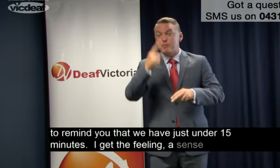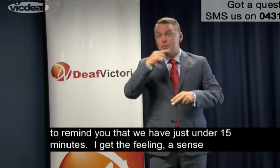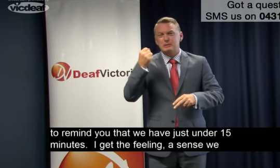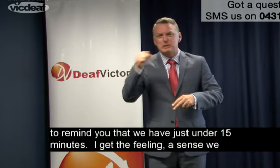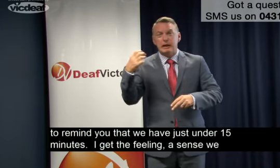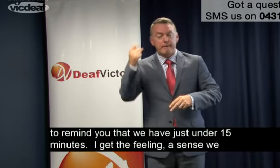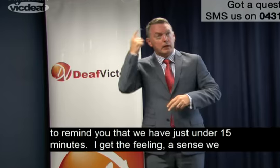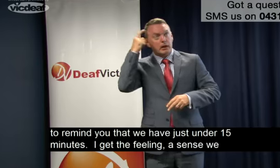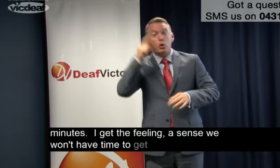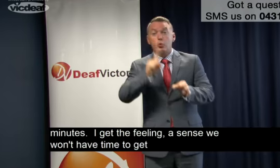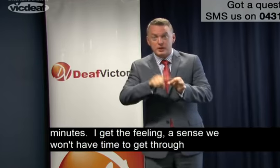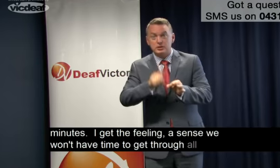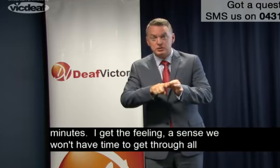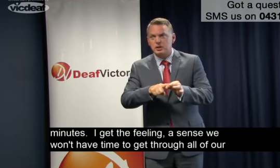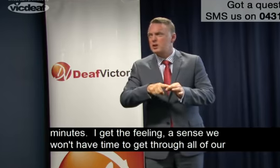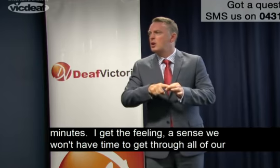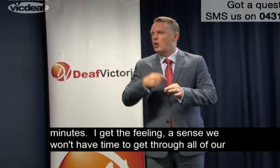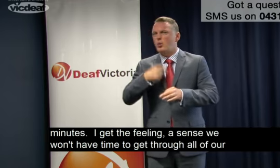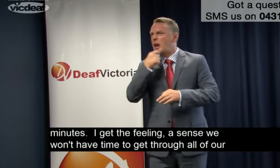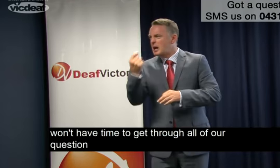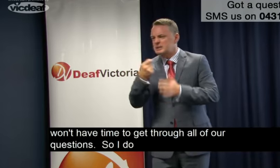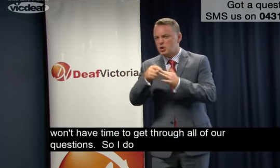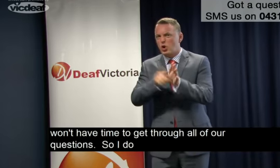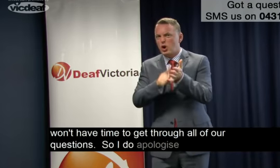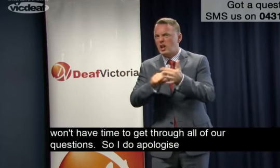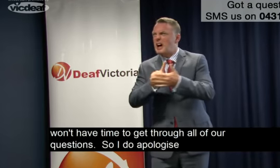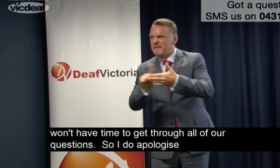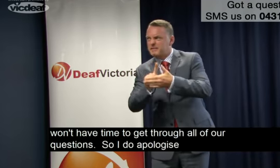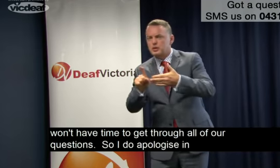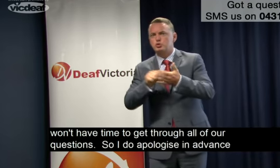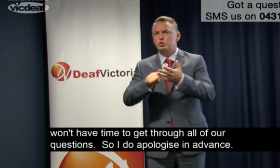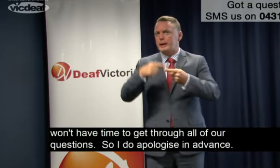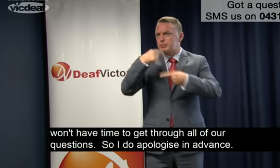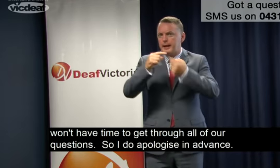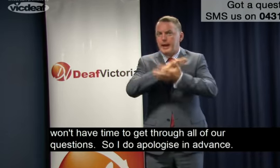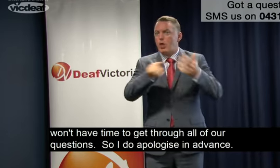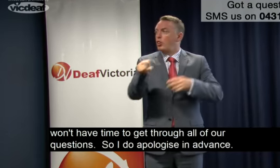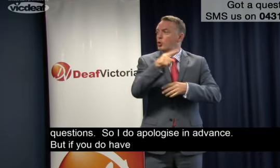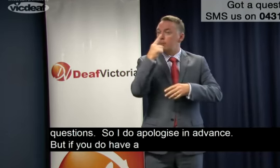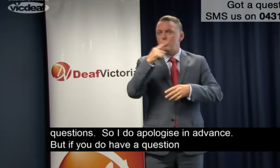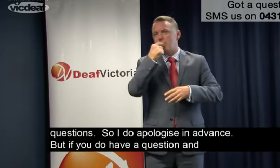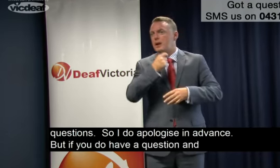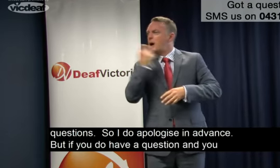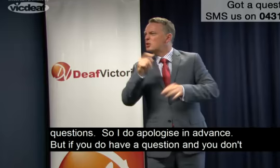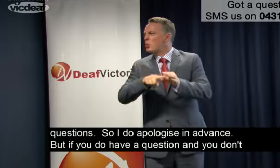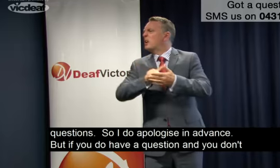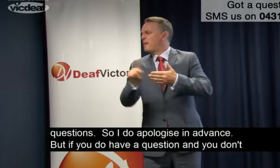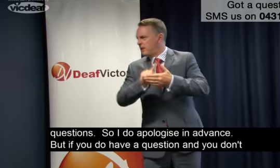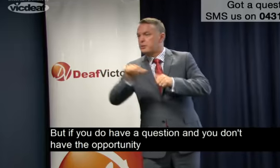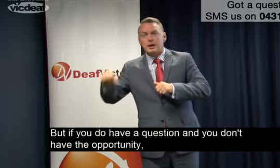apologise in advance. But if you do have a question and you don't have the opportunity, you can always talk with Kyle. I guess maybe